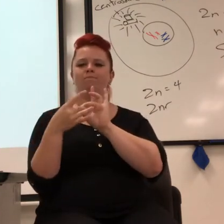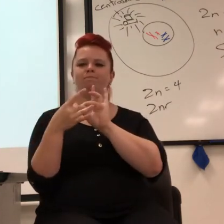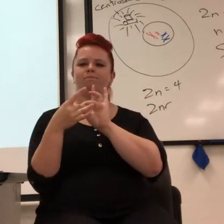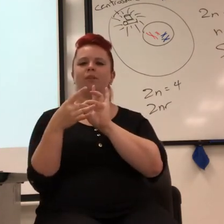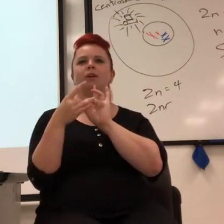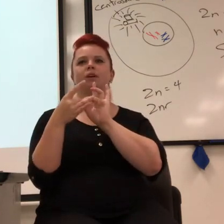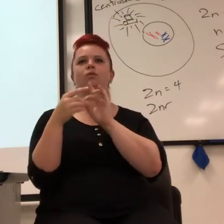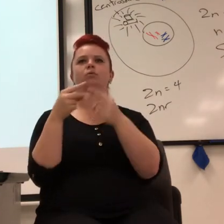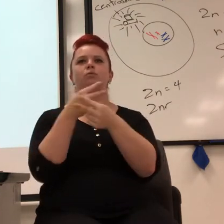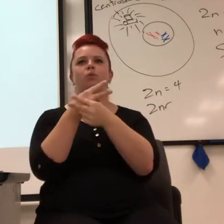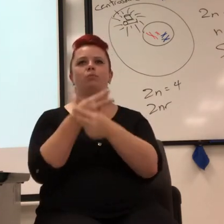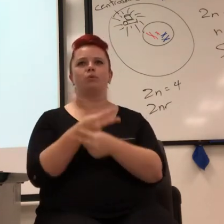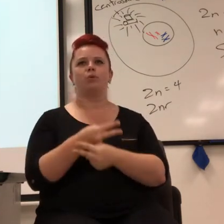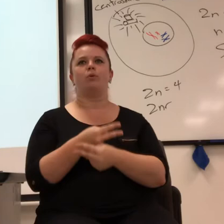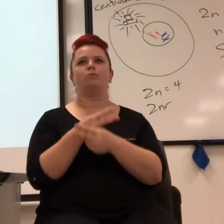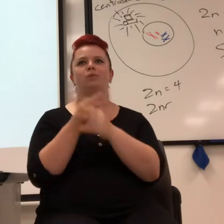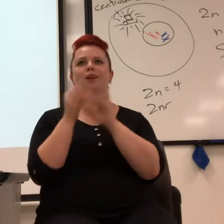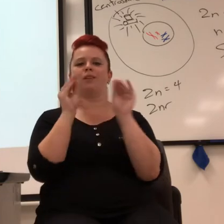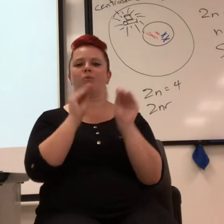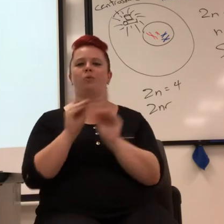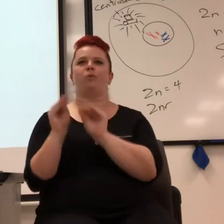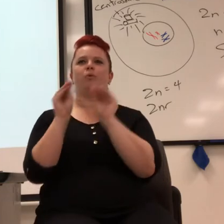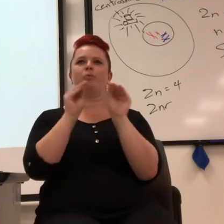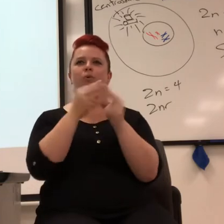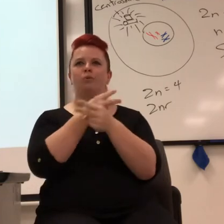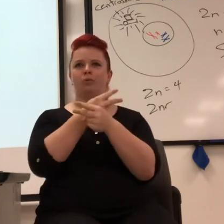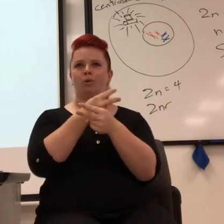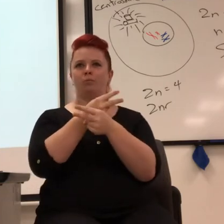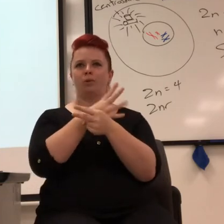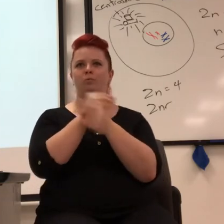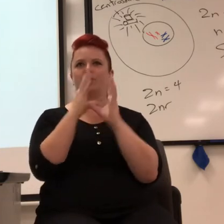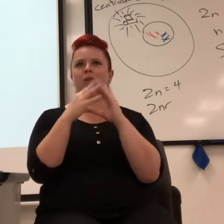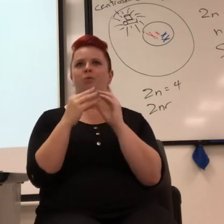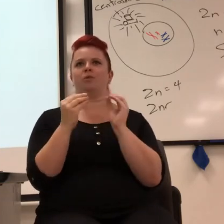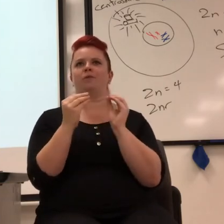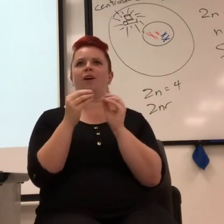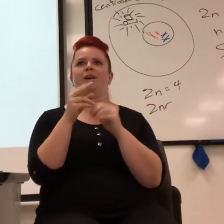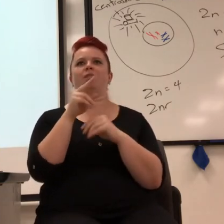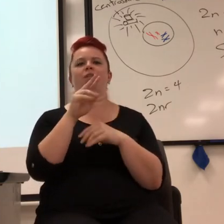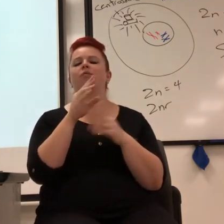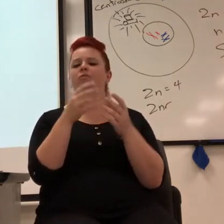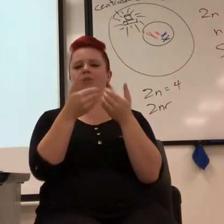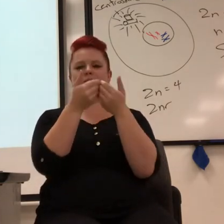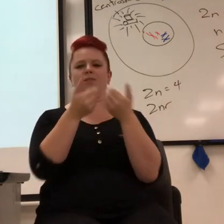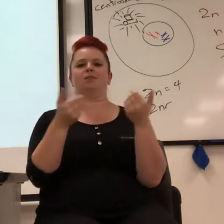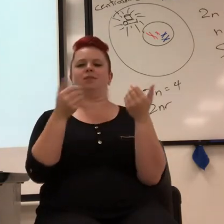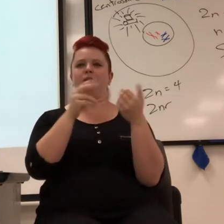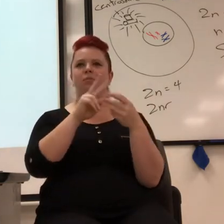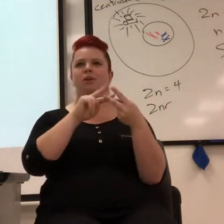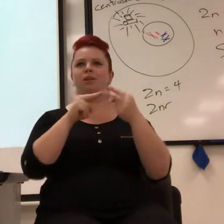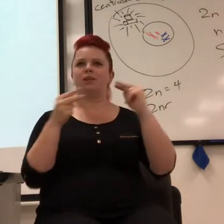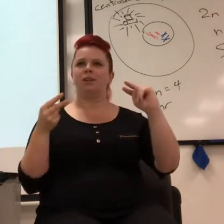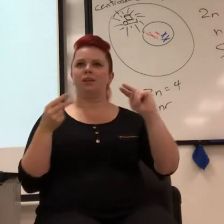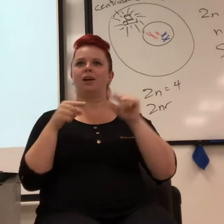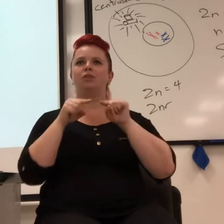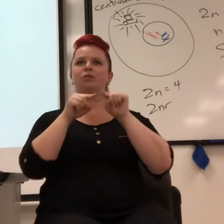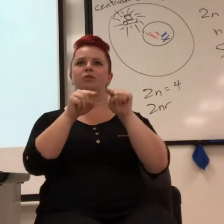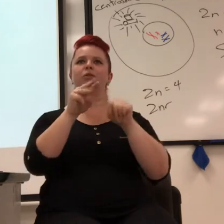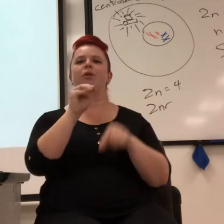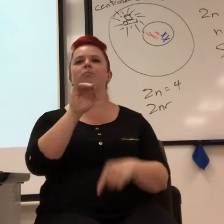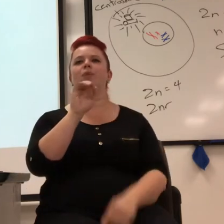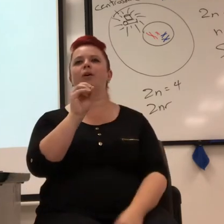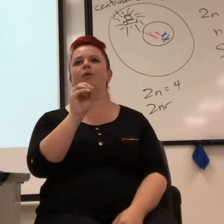the chromosomes and they move them around and divide the DNA in the process of meiosis, which we'll talk about